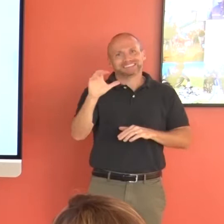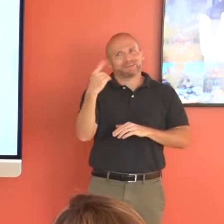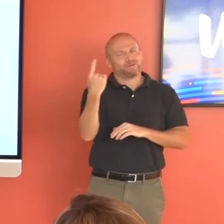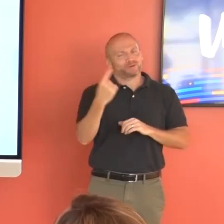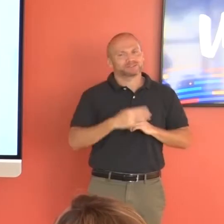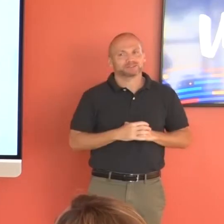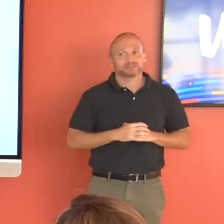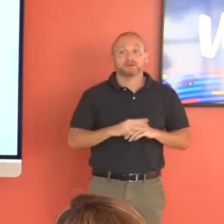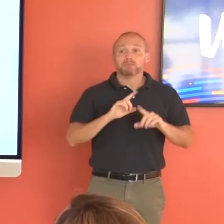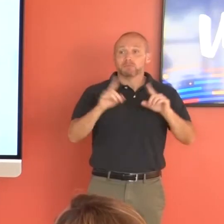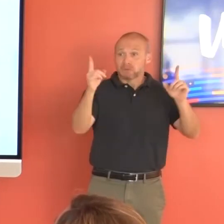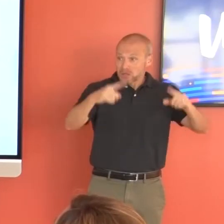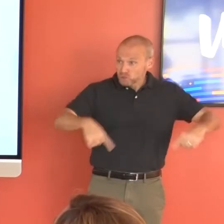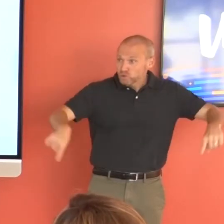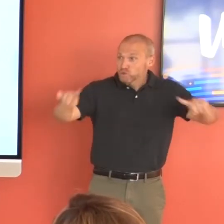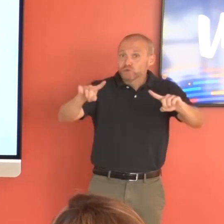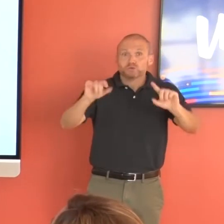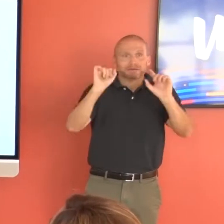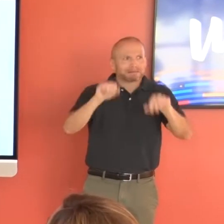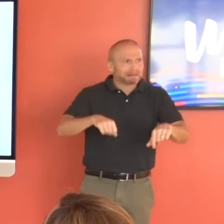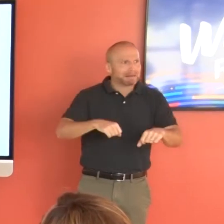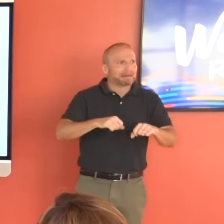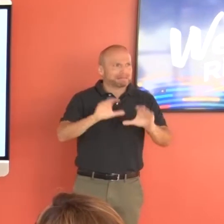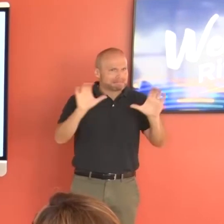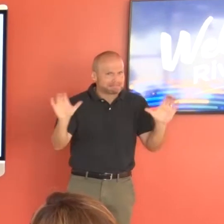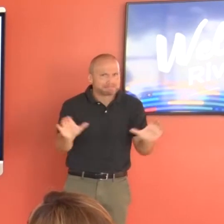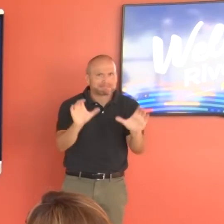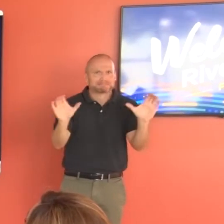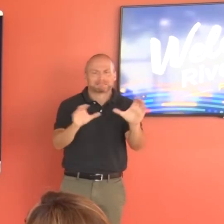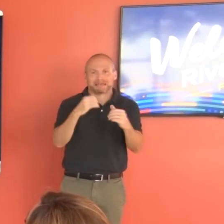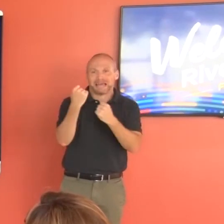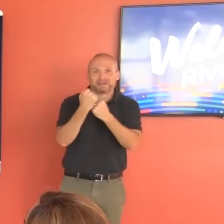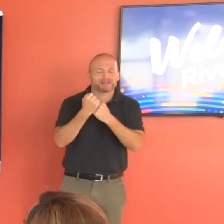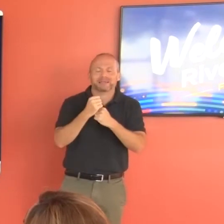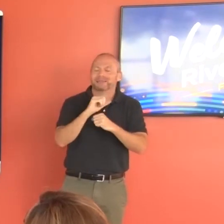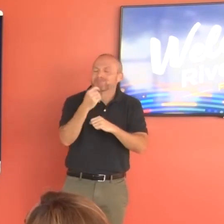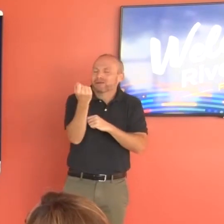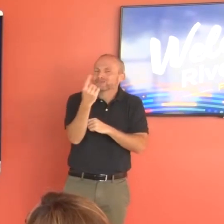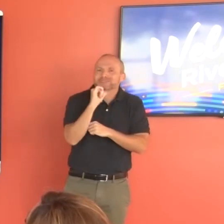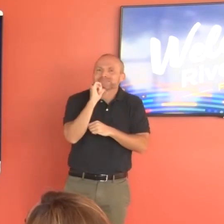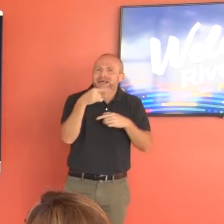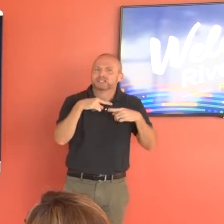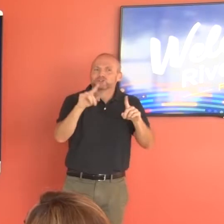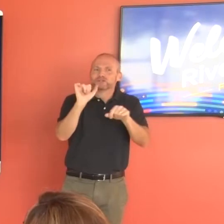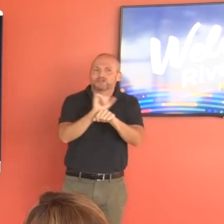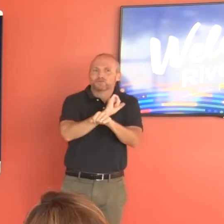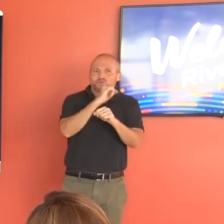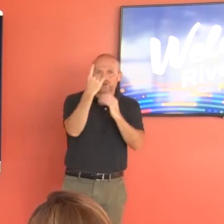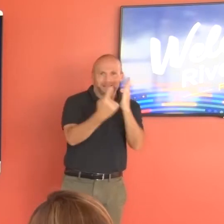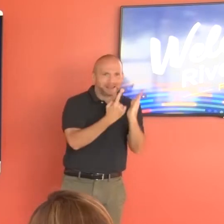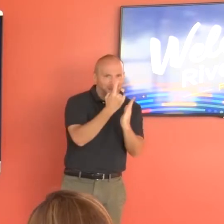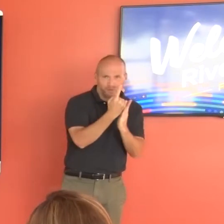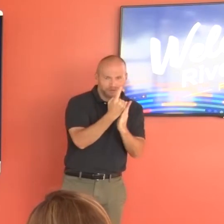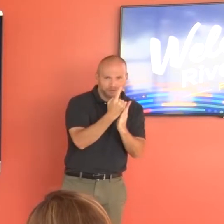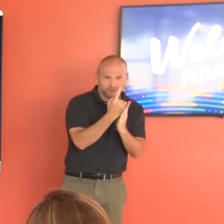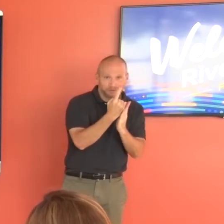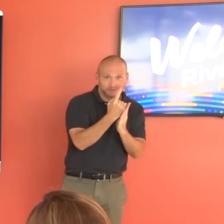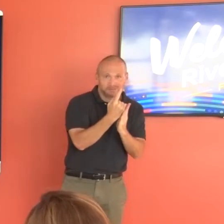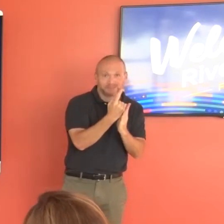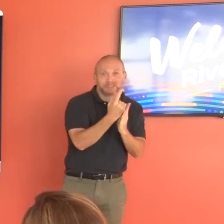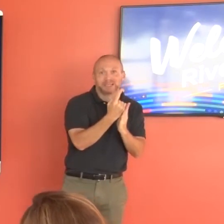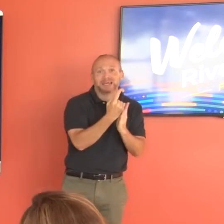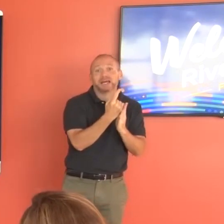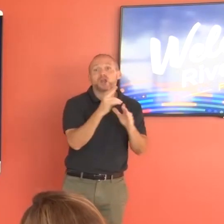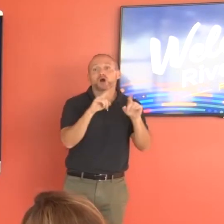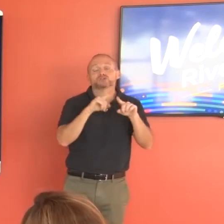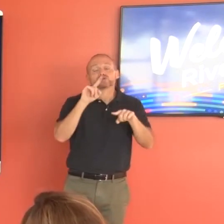You can advocate, just not during college hours, and you cannot use